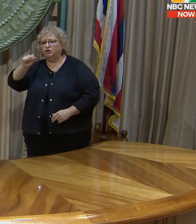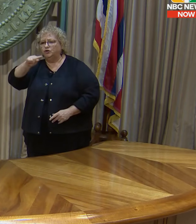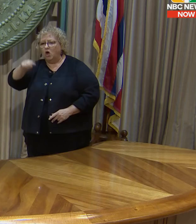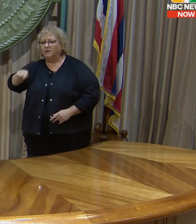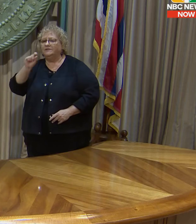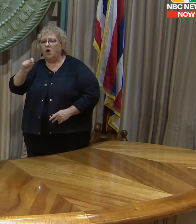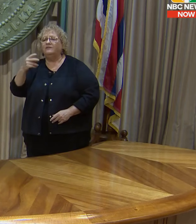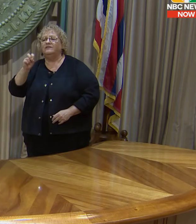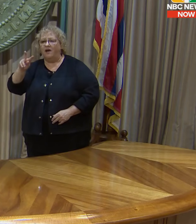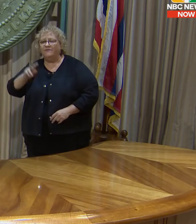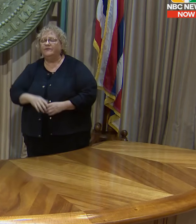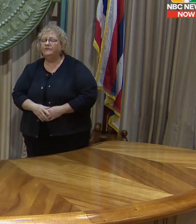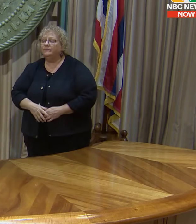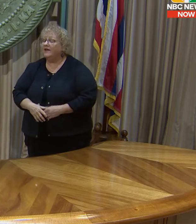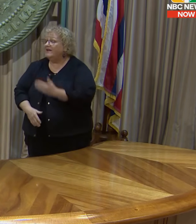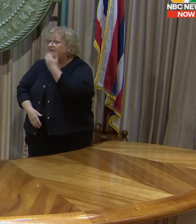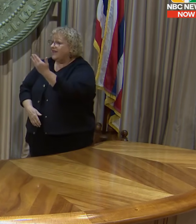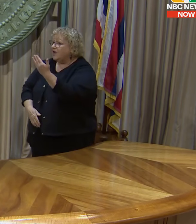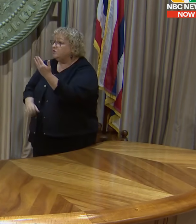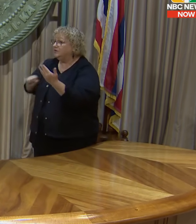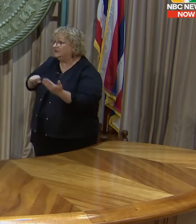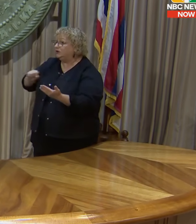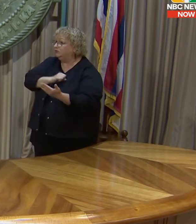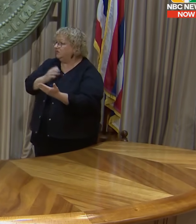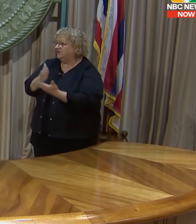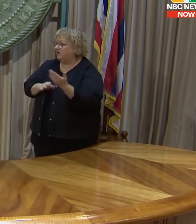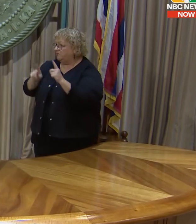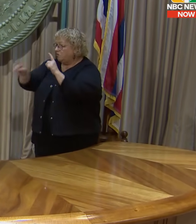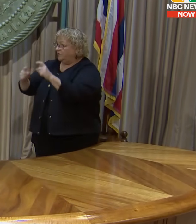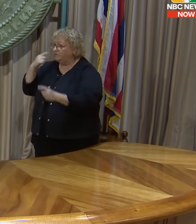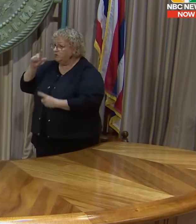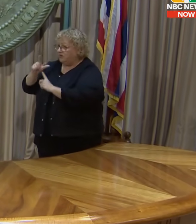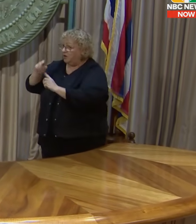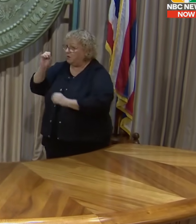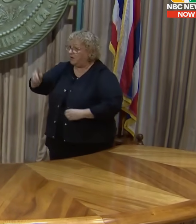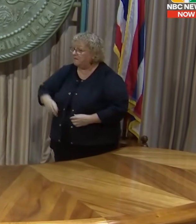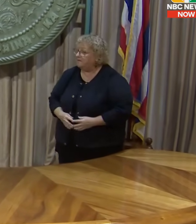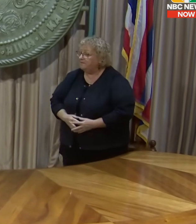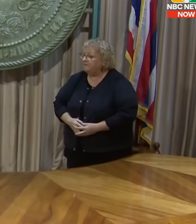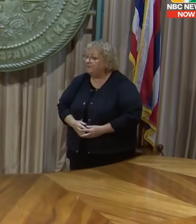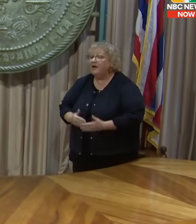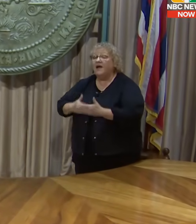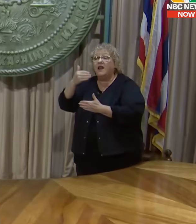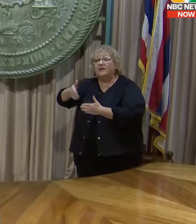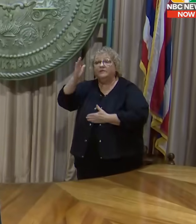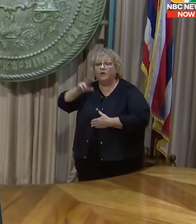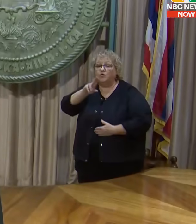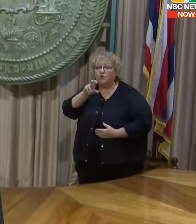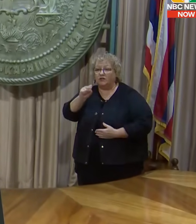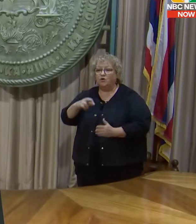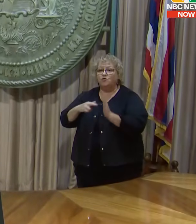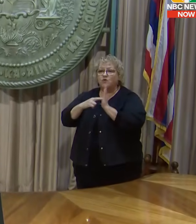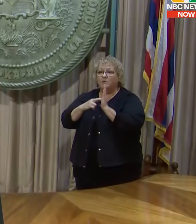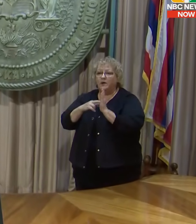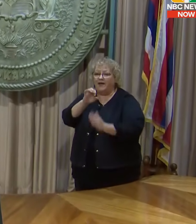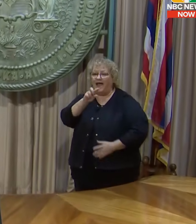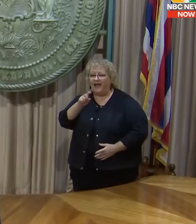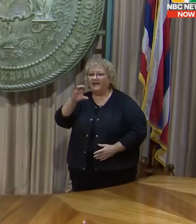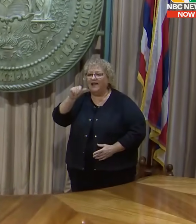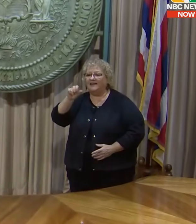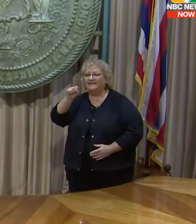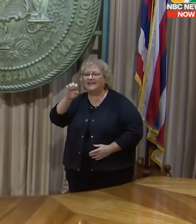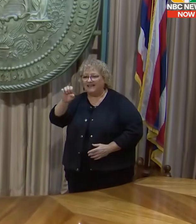much. Thank you, Senator, and stay on the line in case someone has a question for you a little later. Our next speaker is U.S. Representative Ed